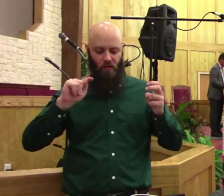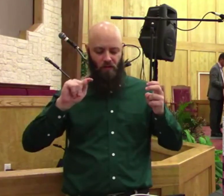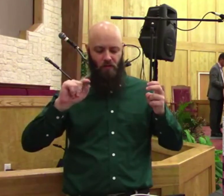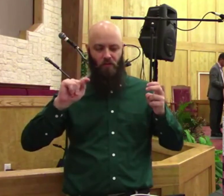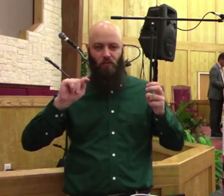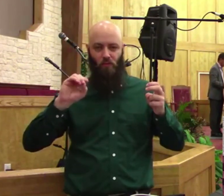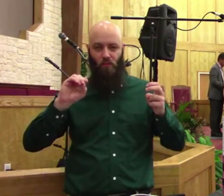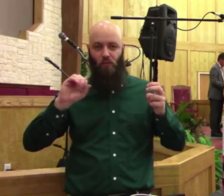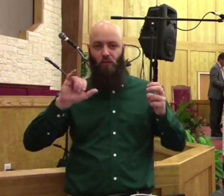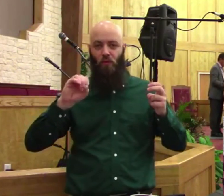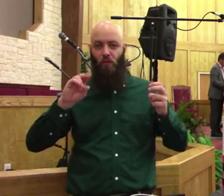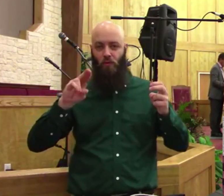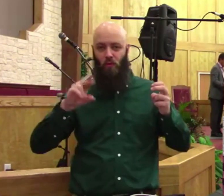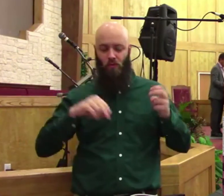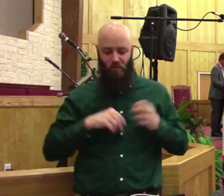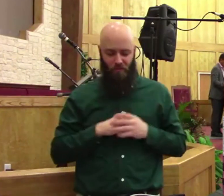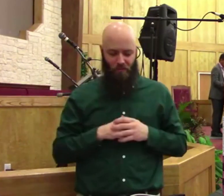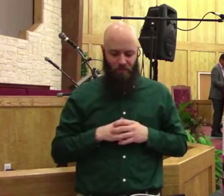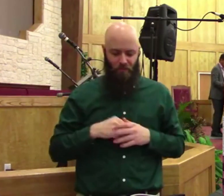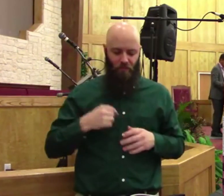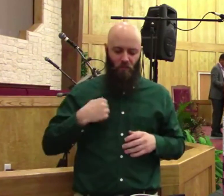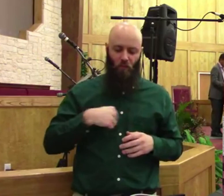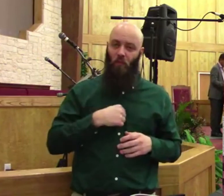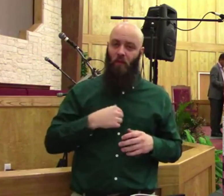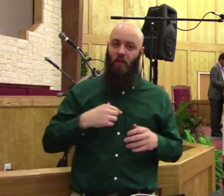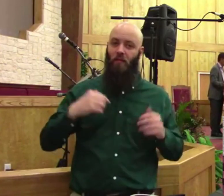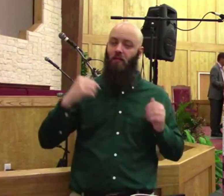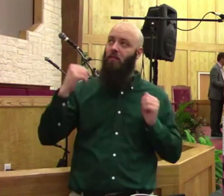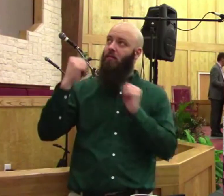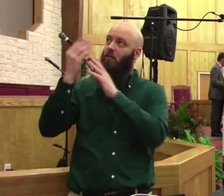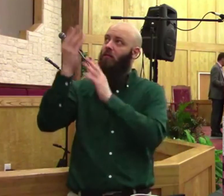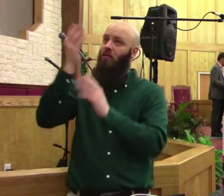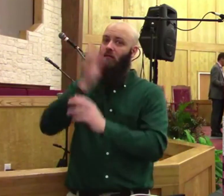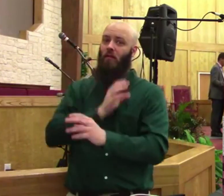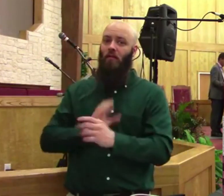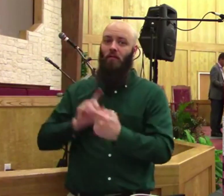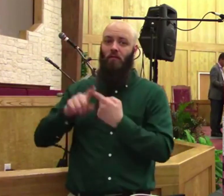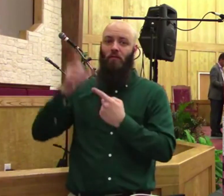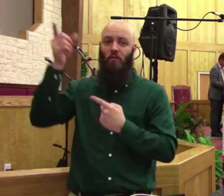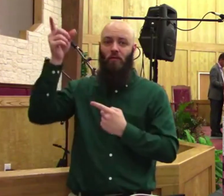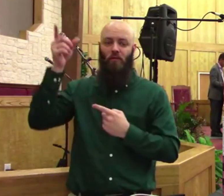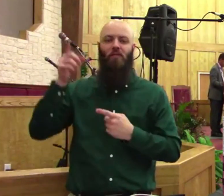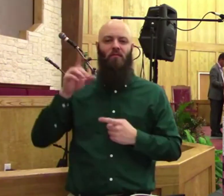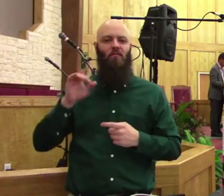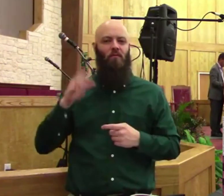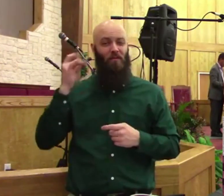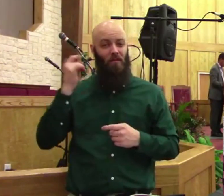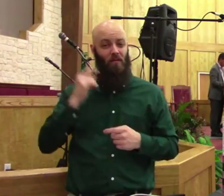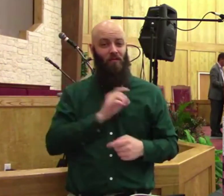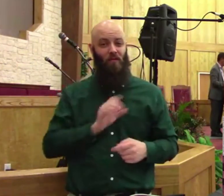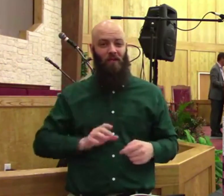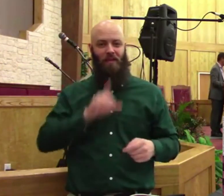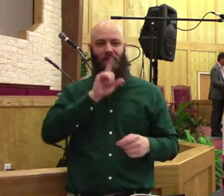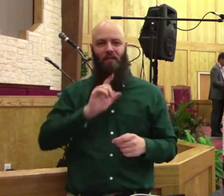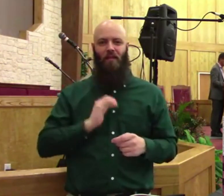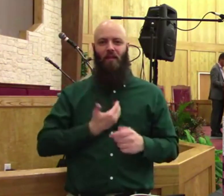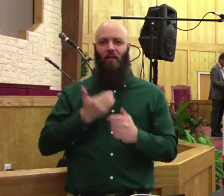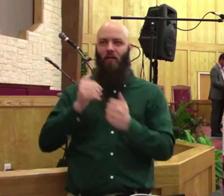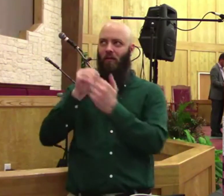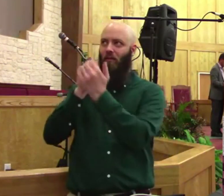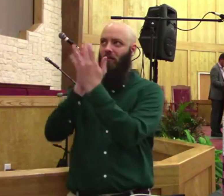You." We come, O Christ, to You, because He is the way to God. He is the living